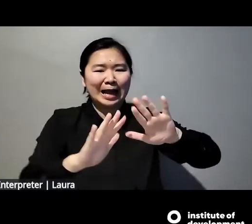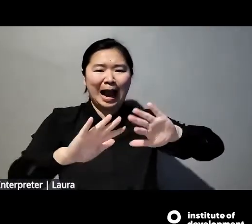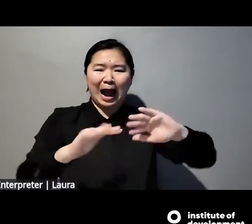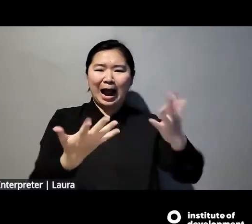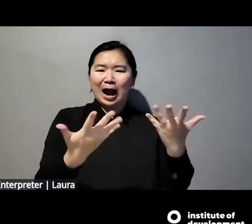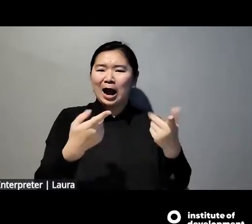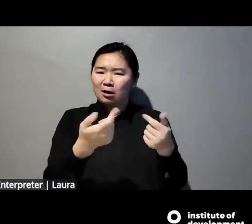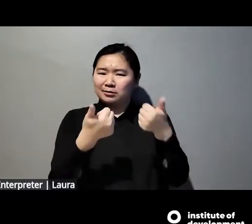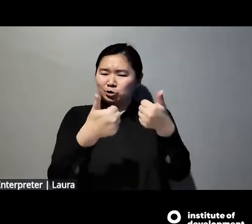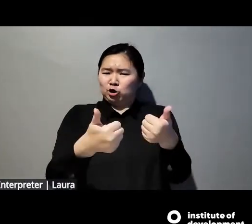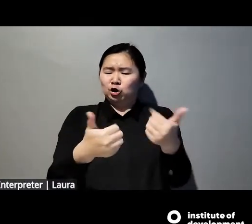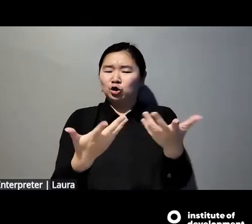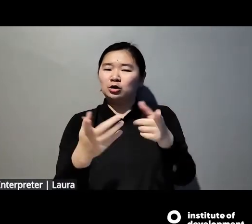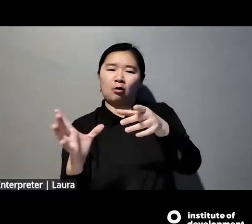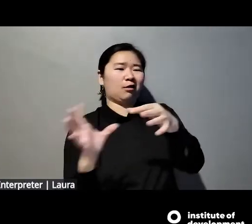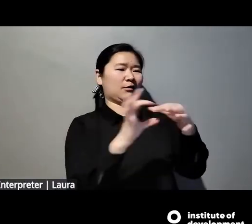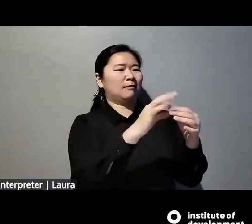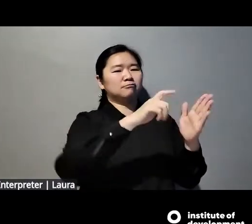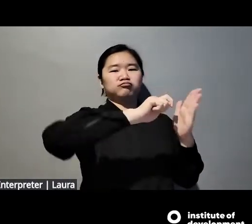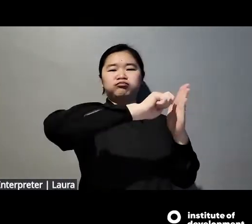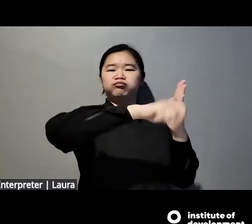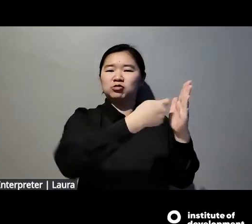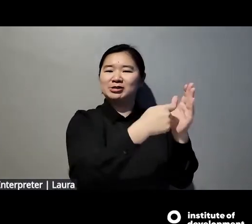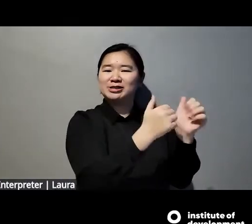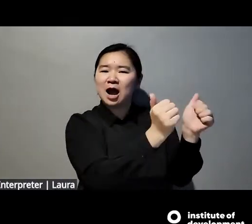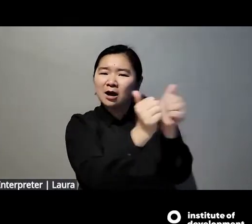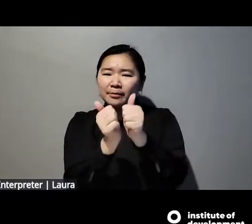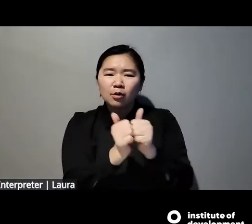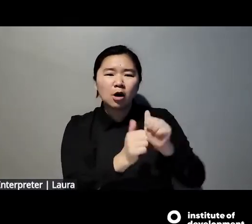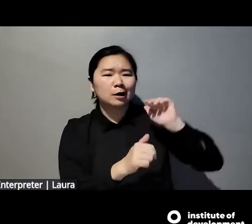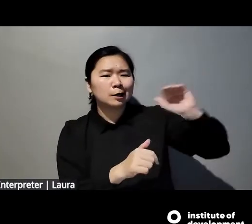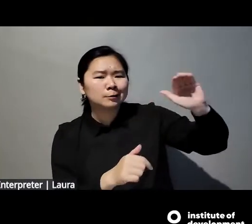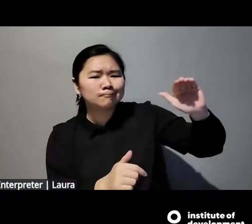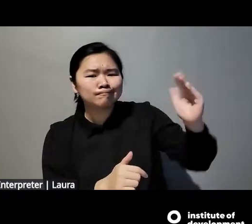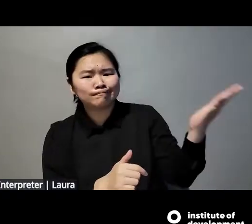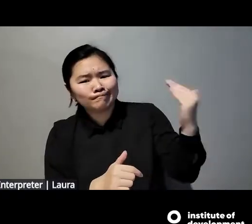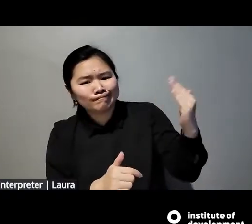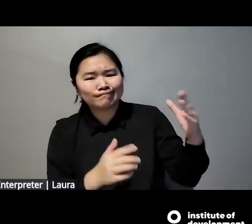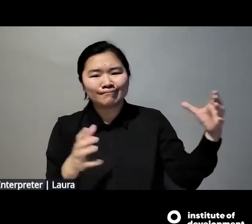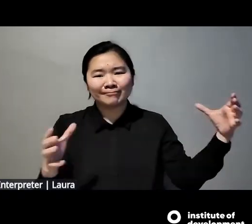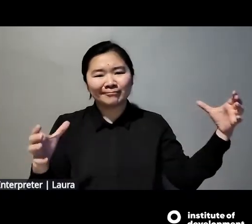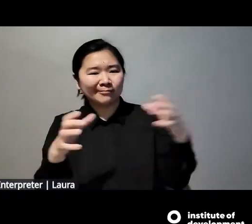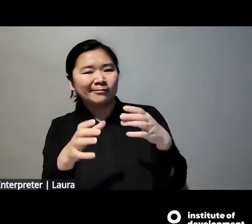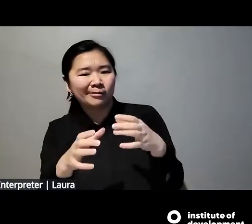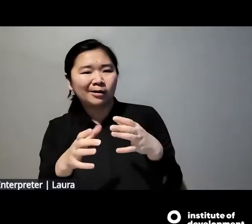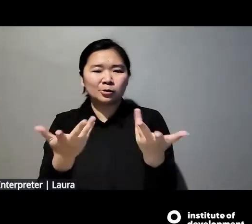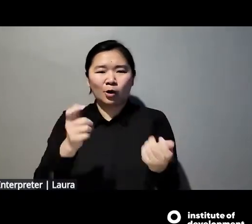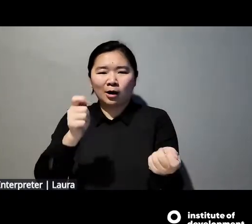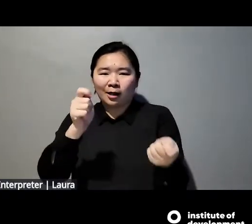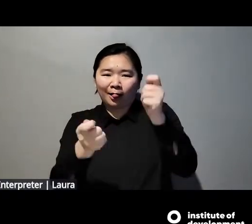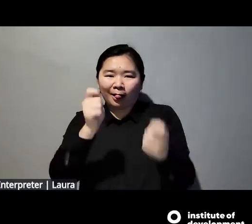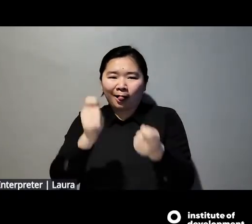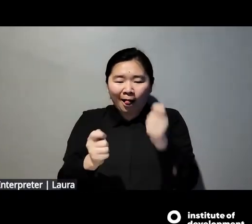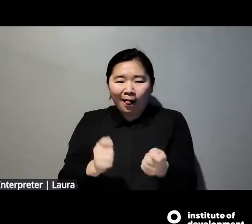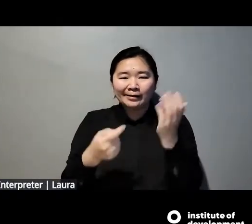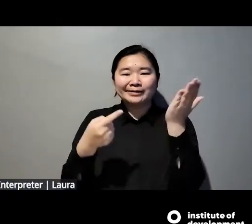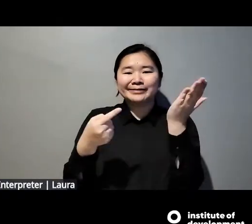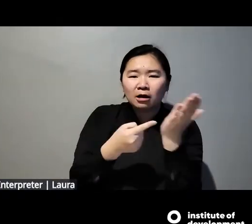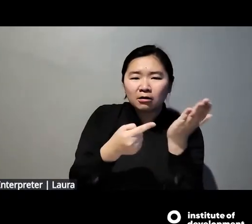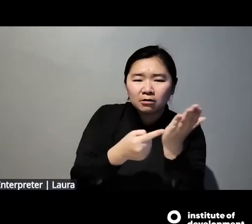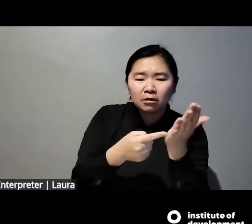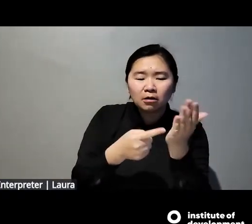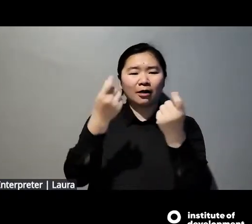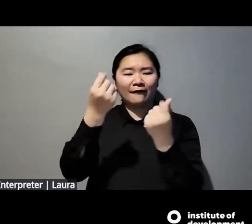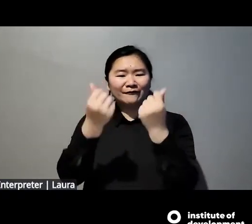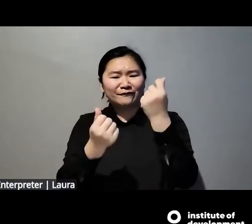social protection cases that fell out of scope. Even if this means that the program